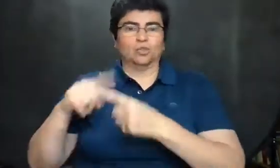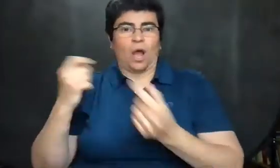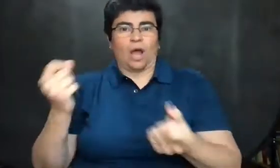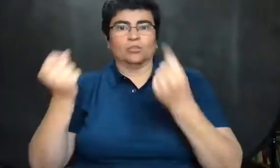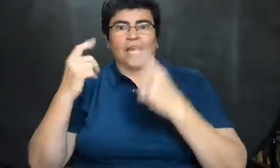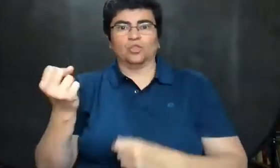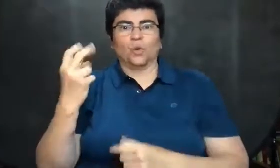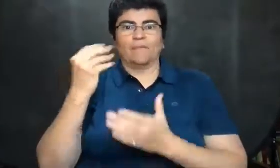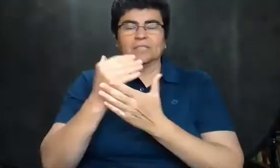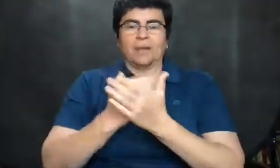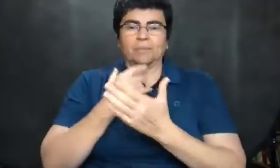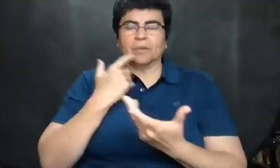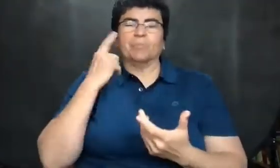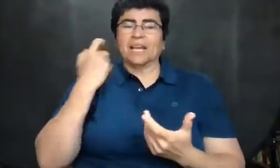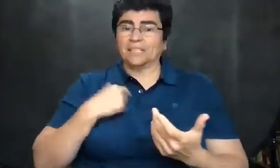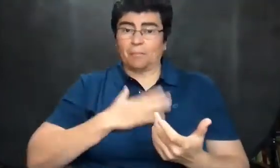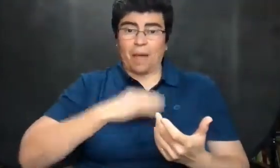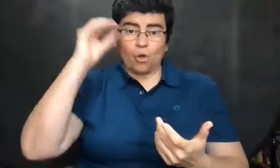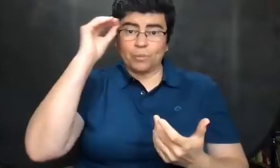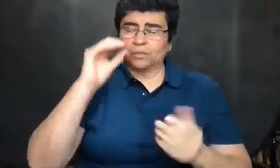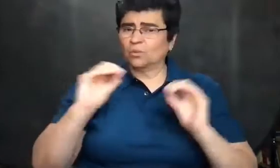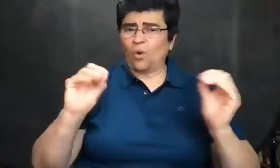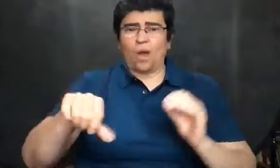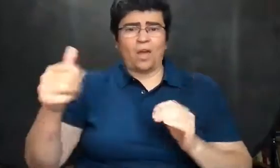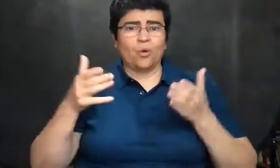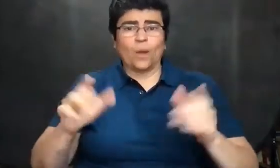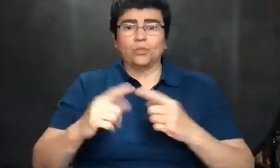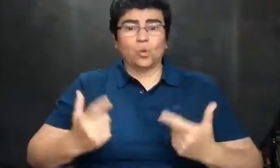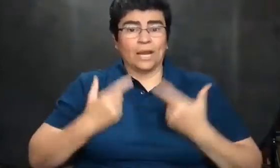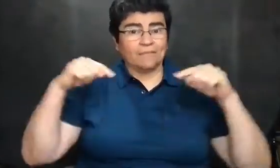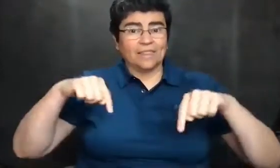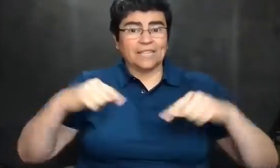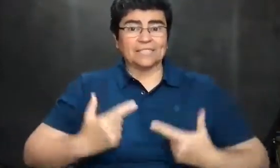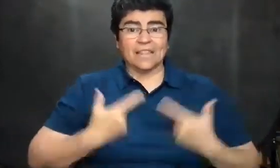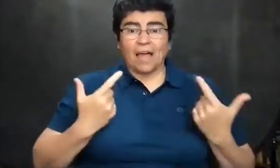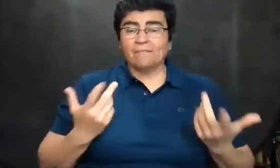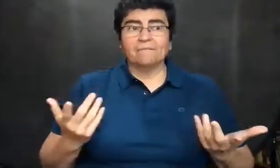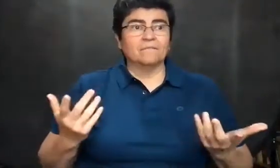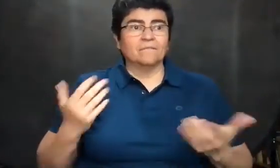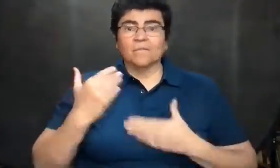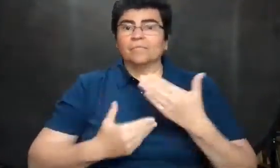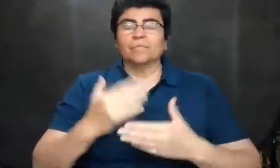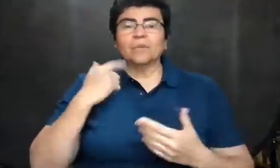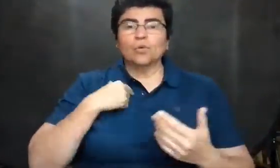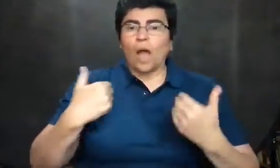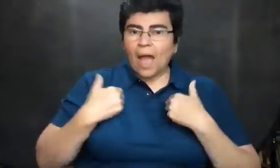think there's no other way to live this life, is to have the 12 steps. How lucky we